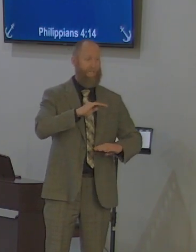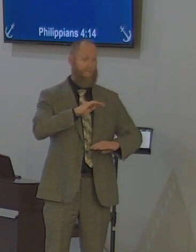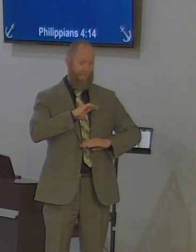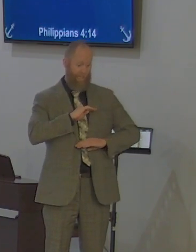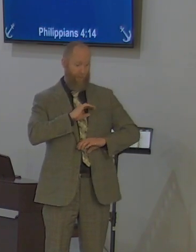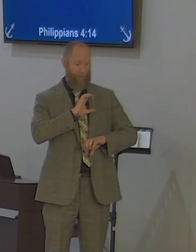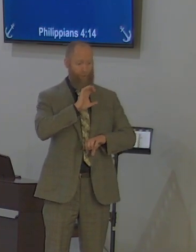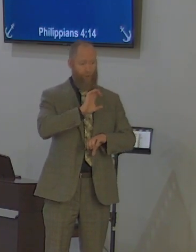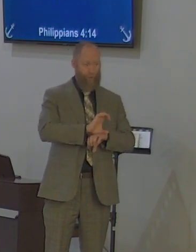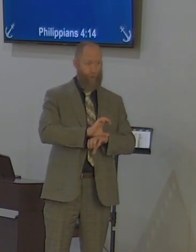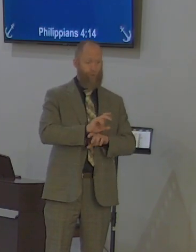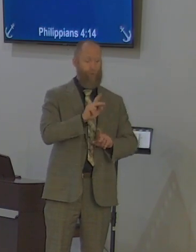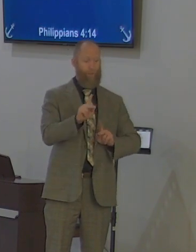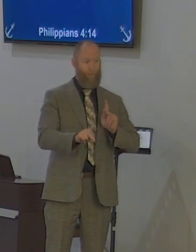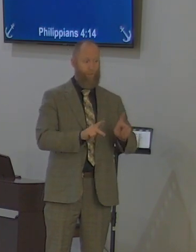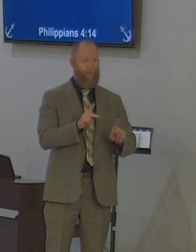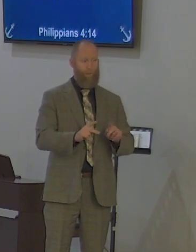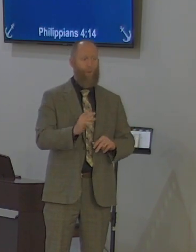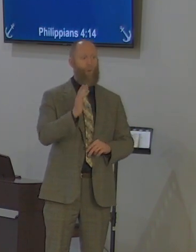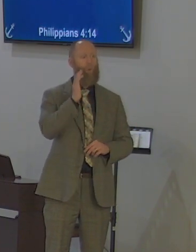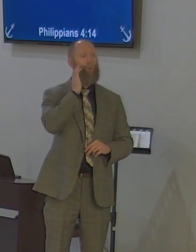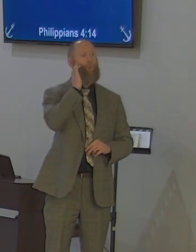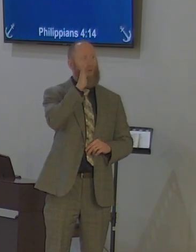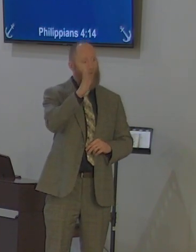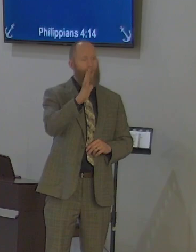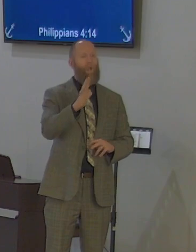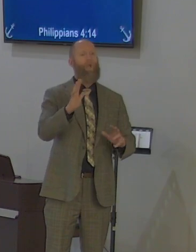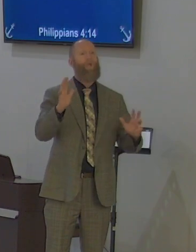people, will produce a discontented preacher.